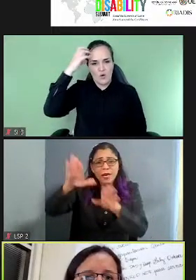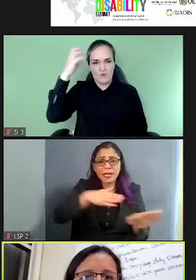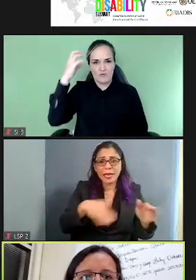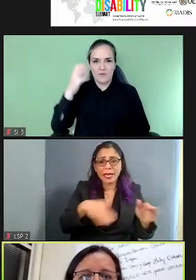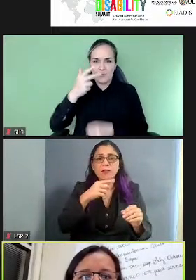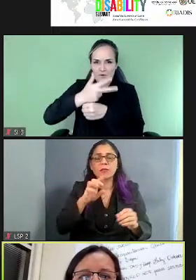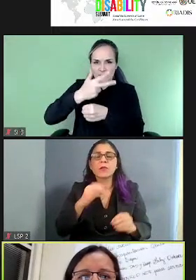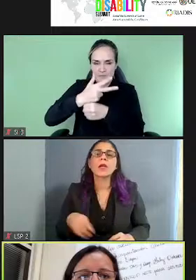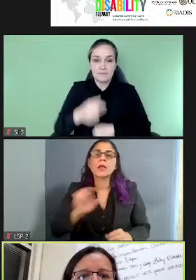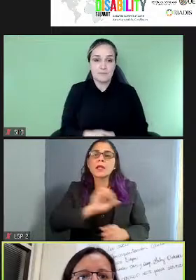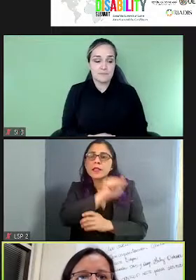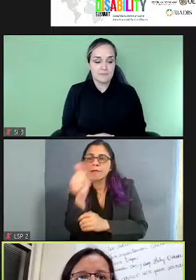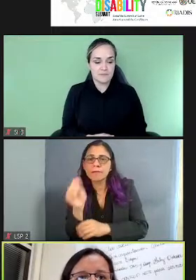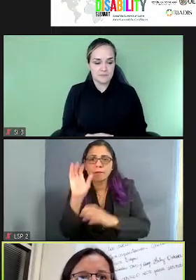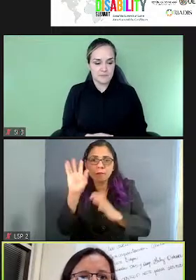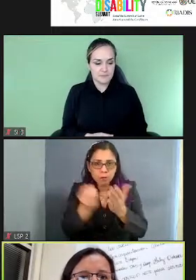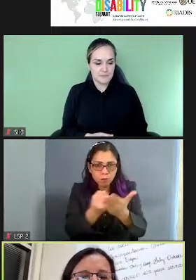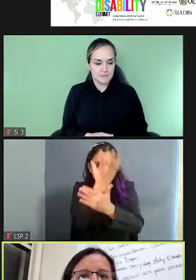me